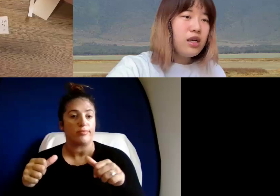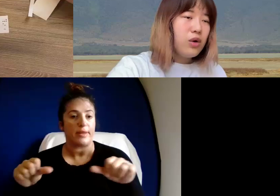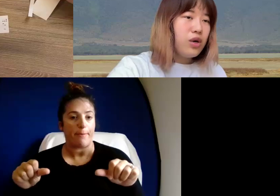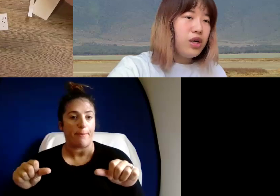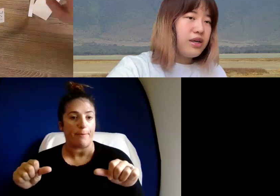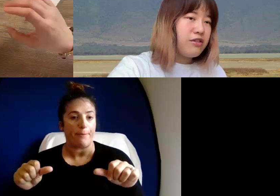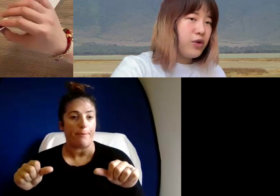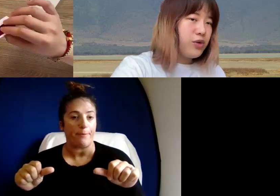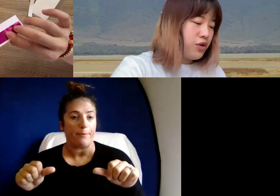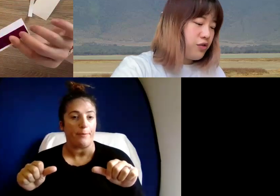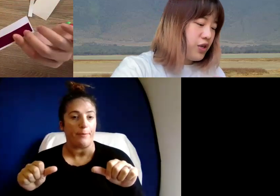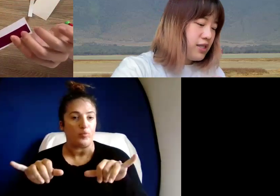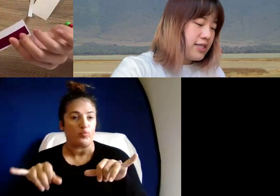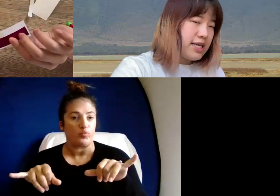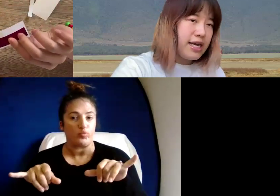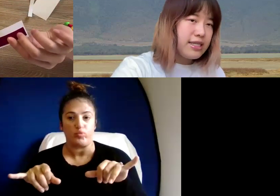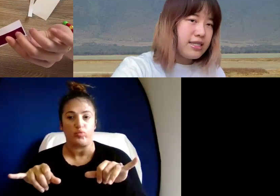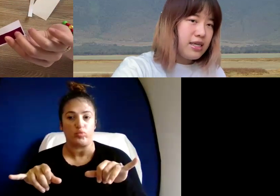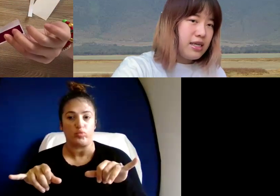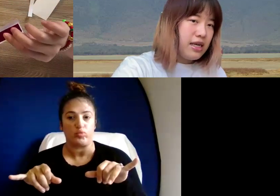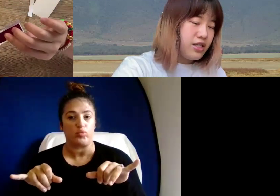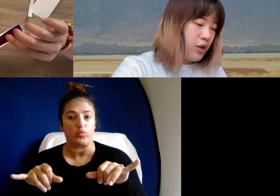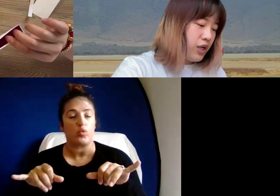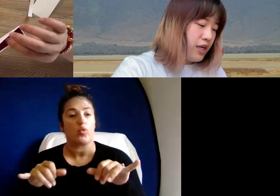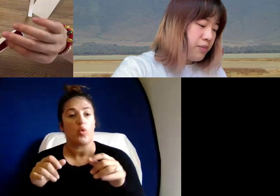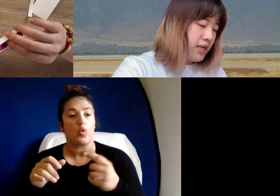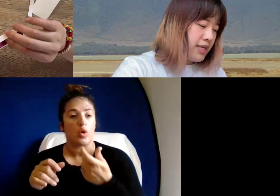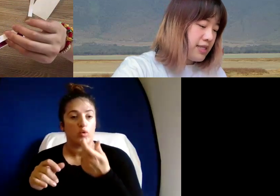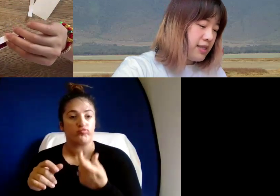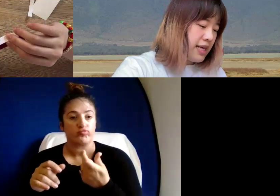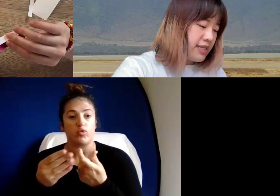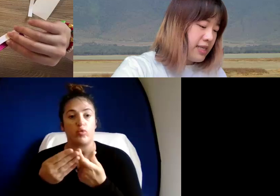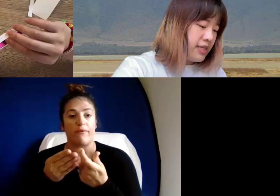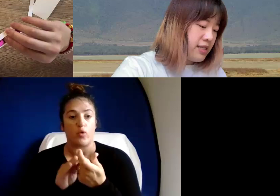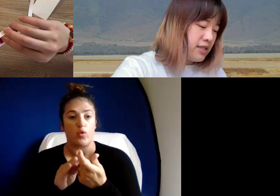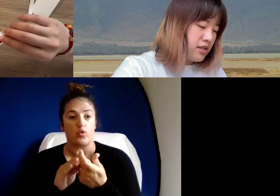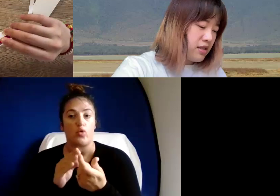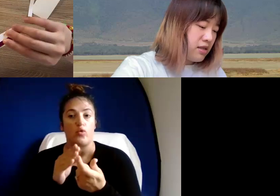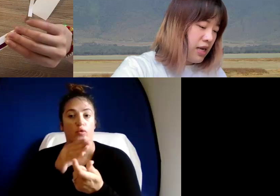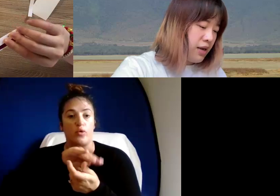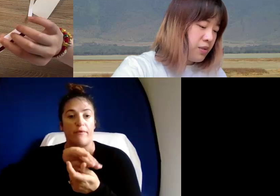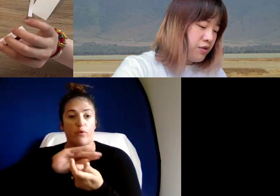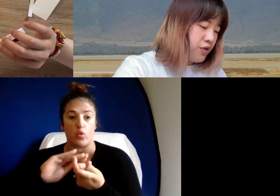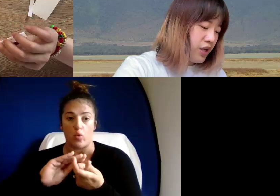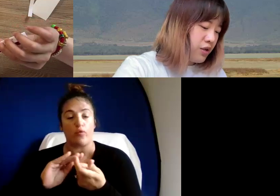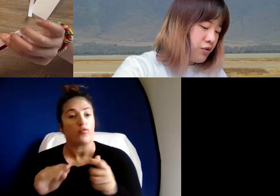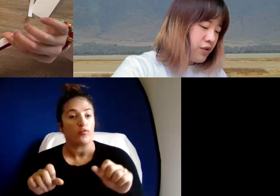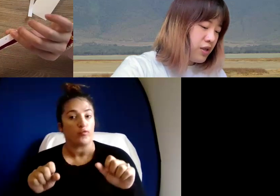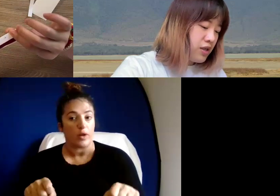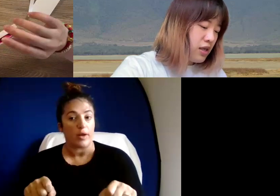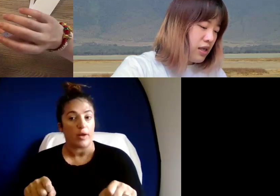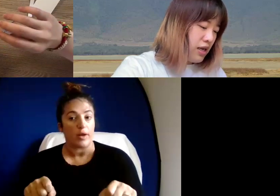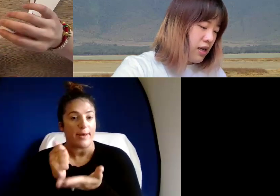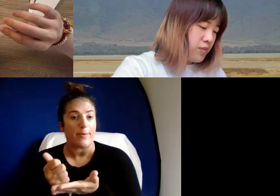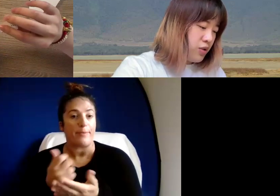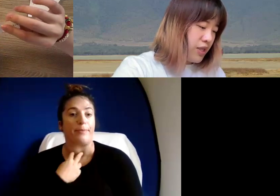together, or you can fold over the sides to hold it in place like this. So I will fold it